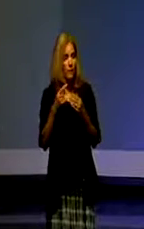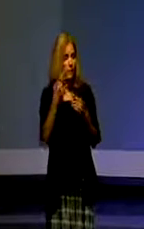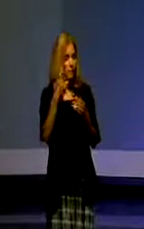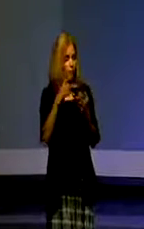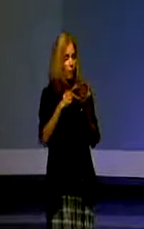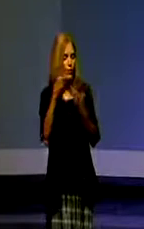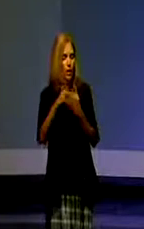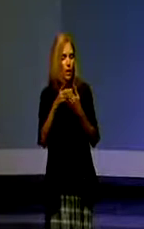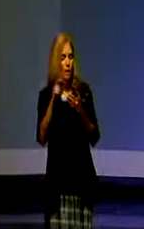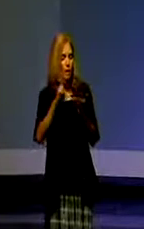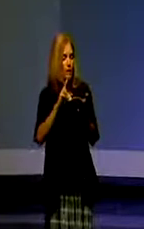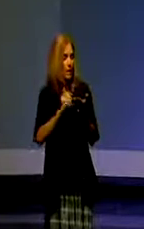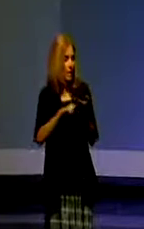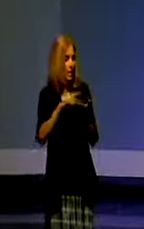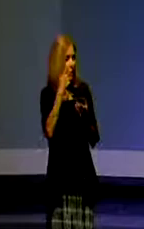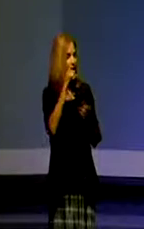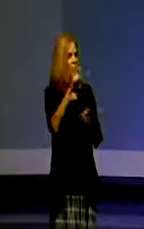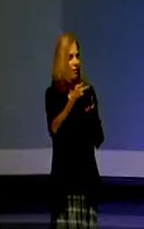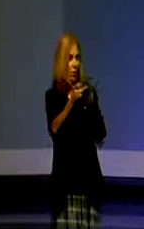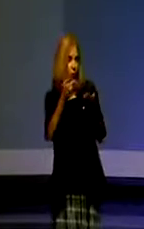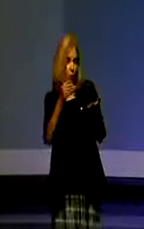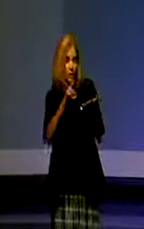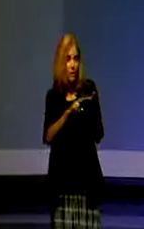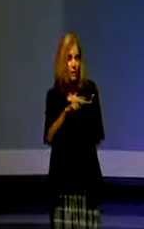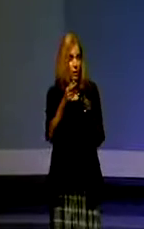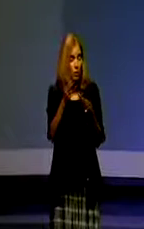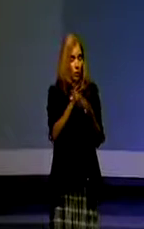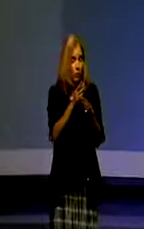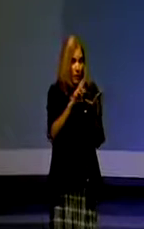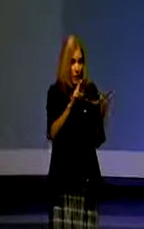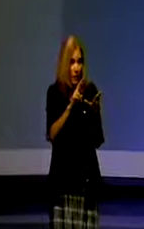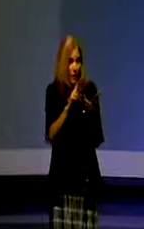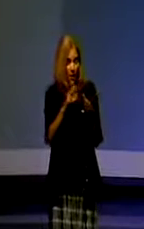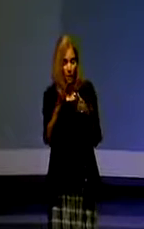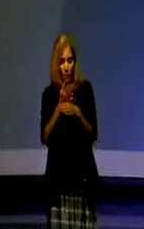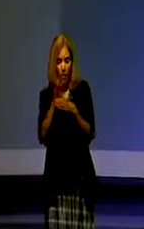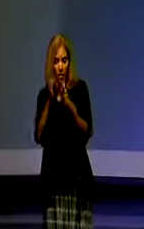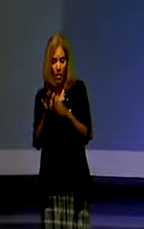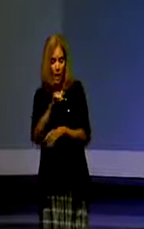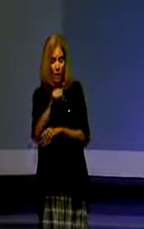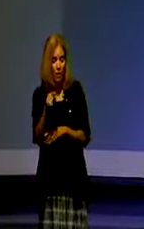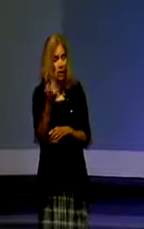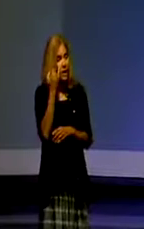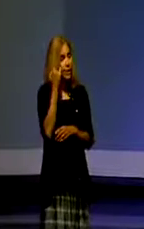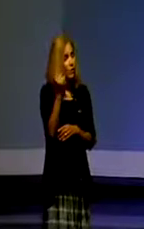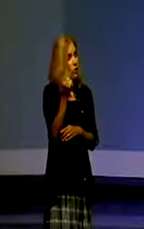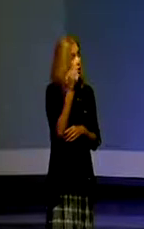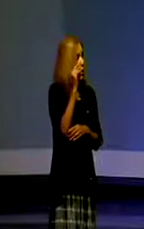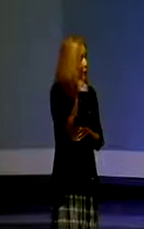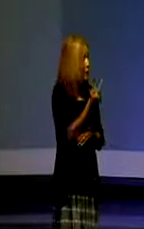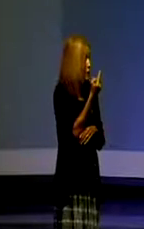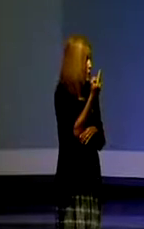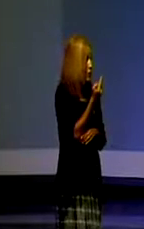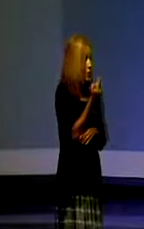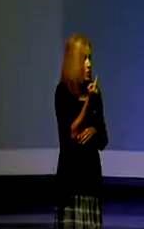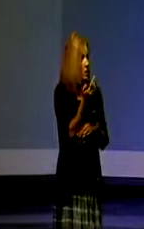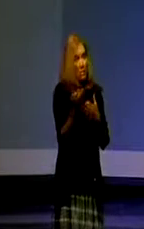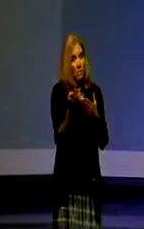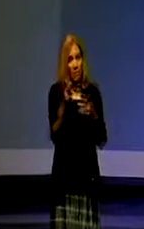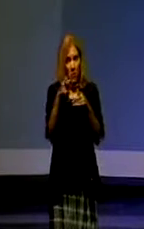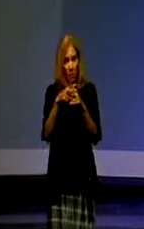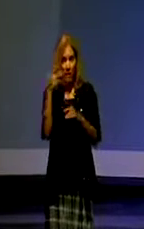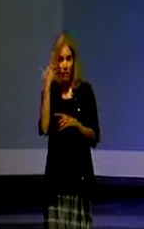a pre-registration for that so that we can prepare and partner them up with someone. So if you know of someone that might apply